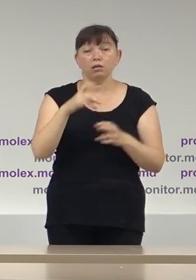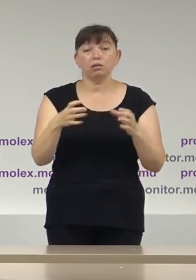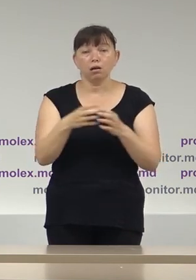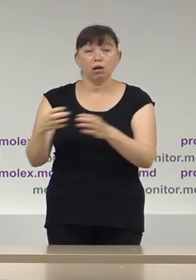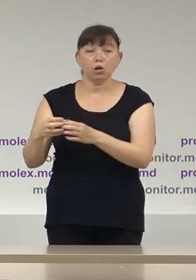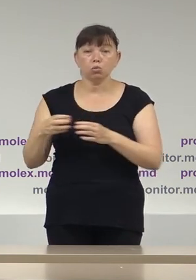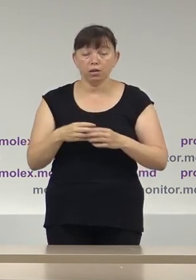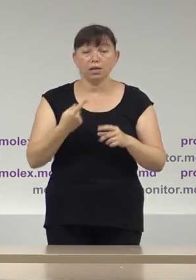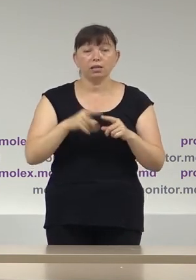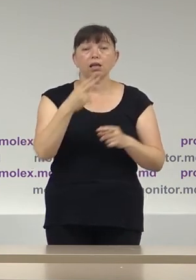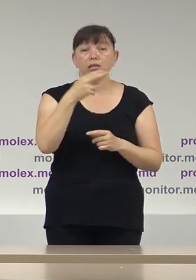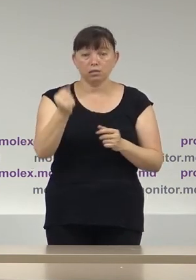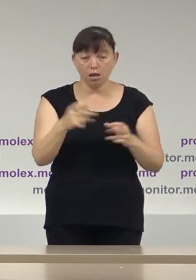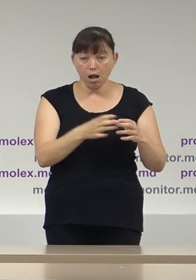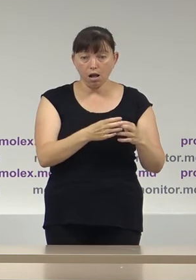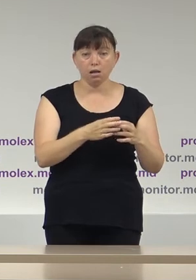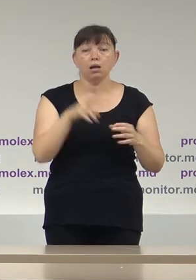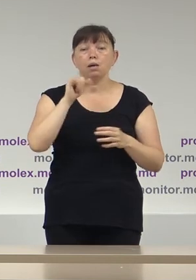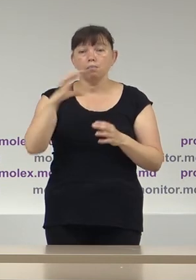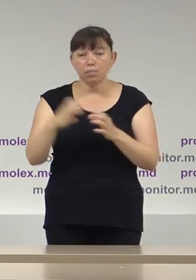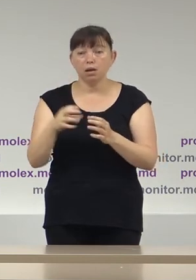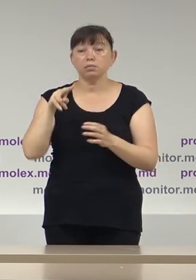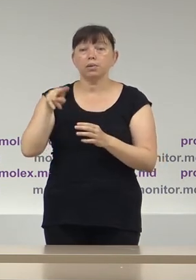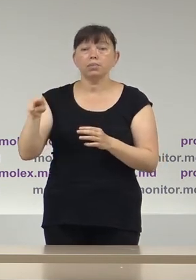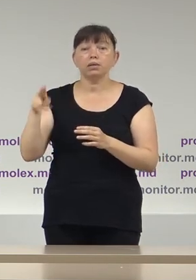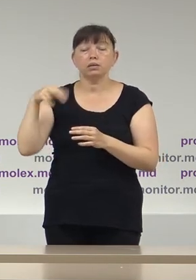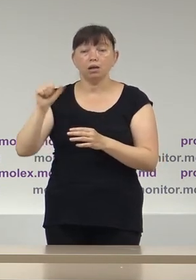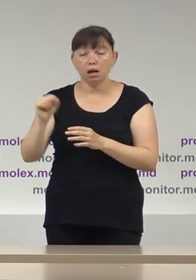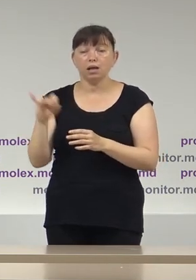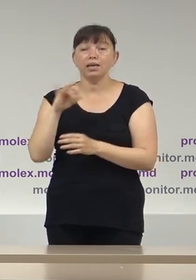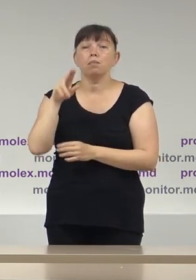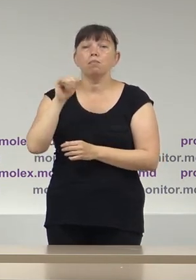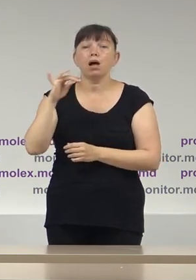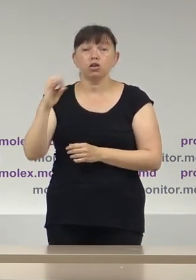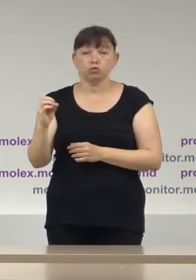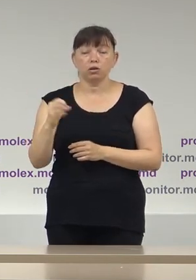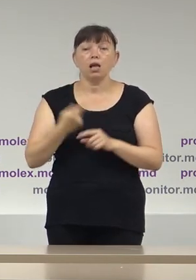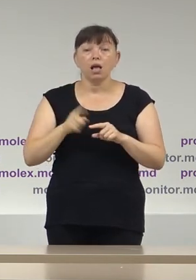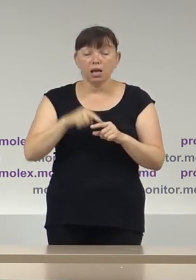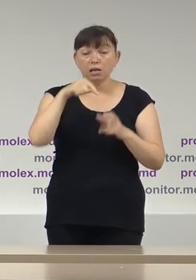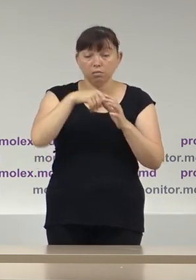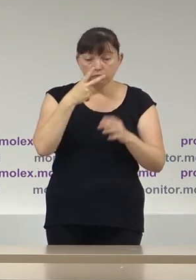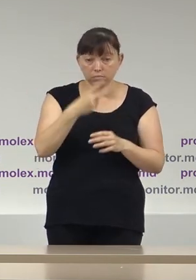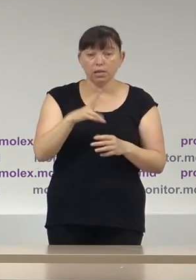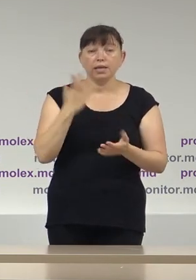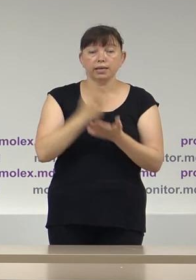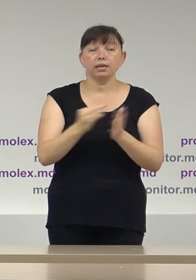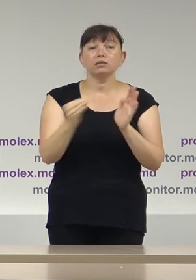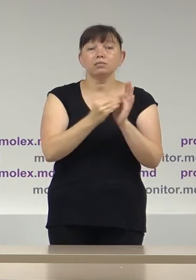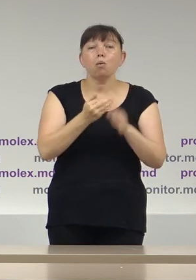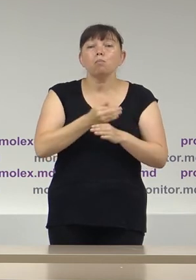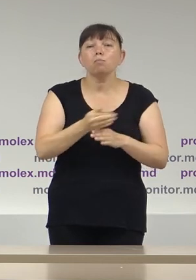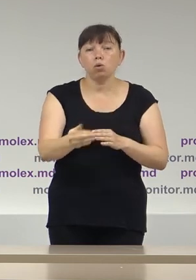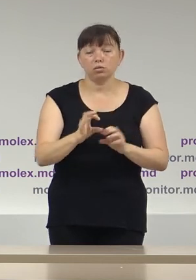It is about four contenders that violated it: Dignity and Truth Platform, PAS, Democracy at Home Party, and